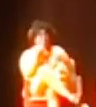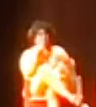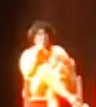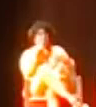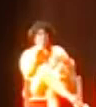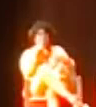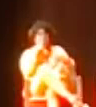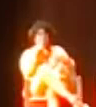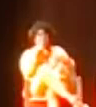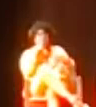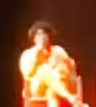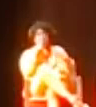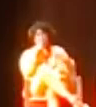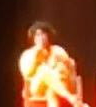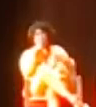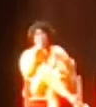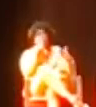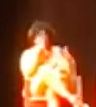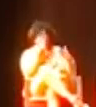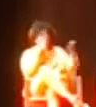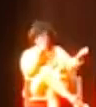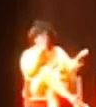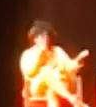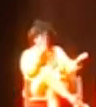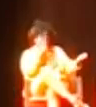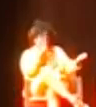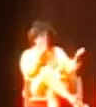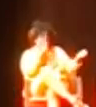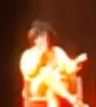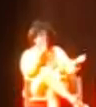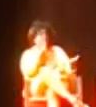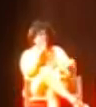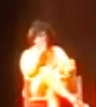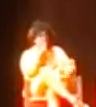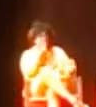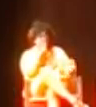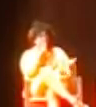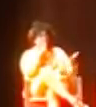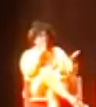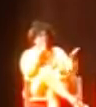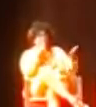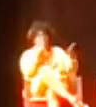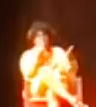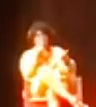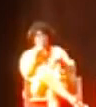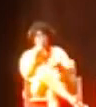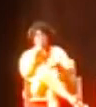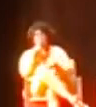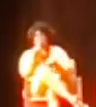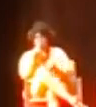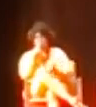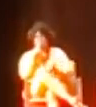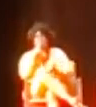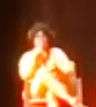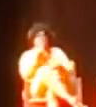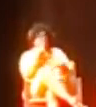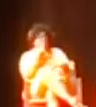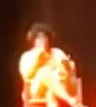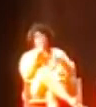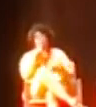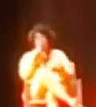white. And they have gone, you have been a champion of their work, of Asian Museum, their